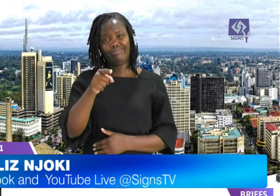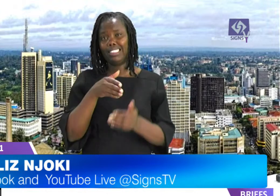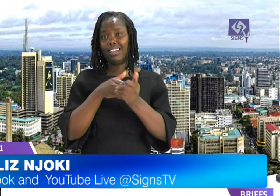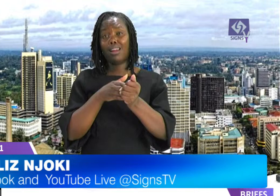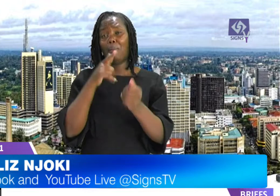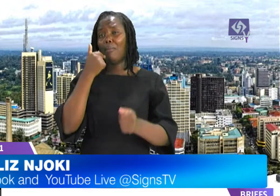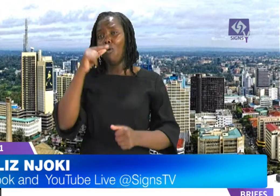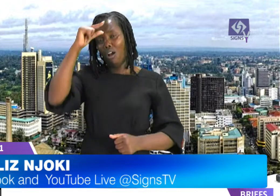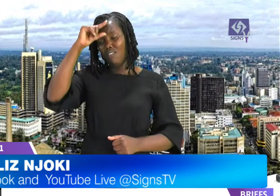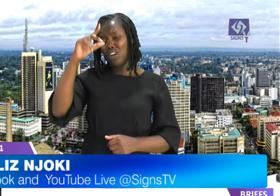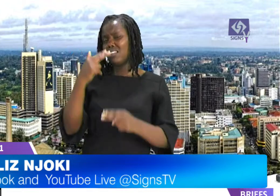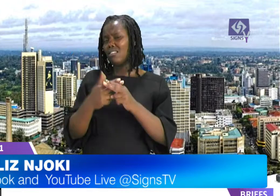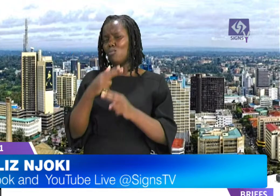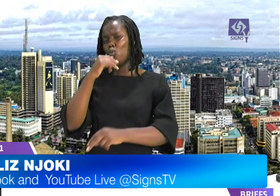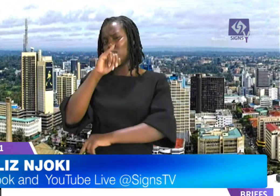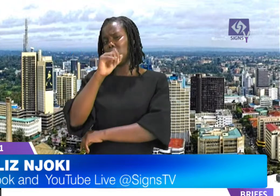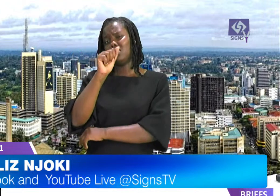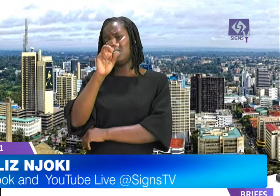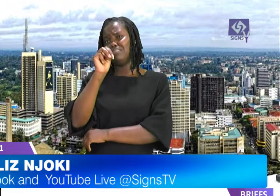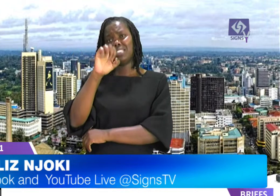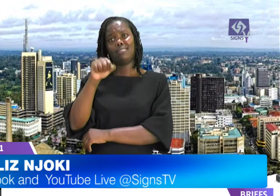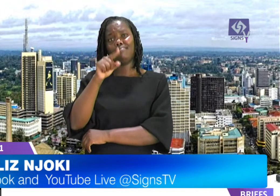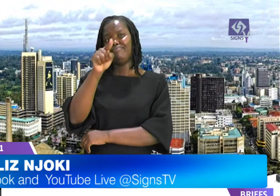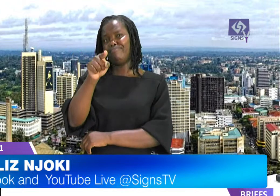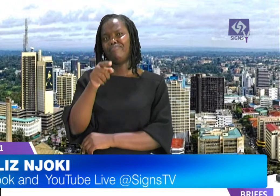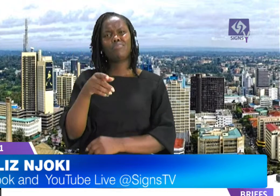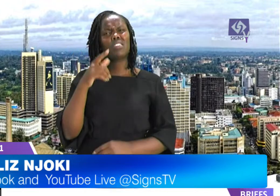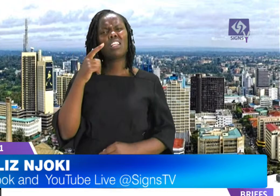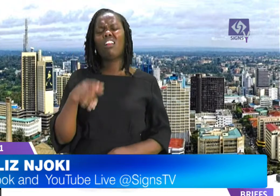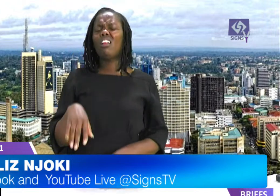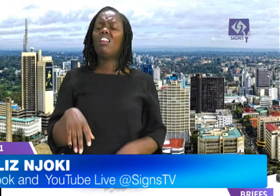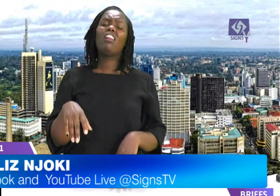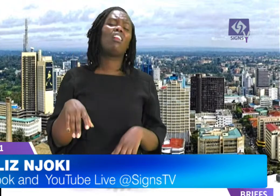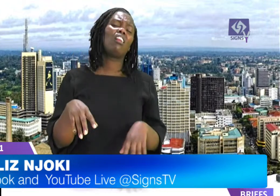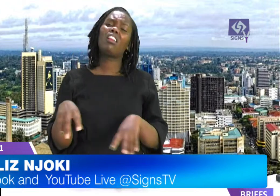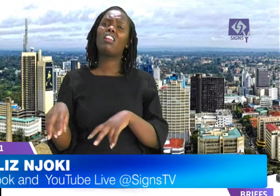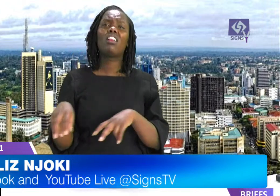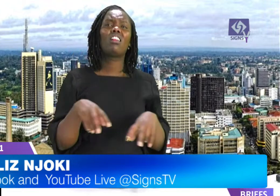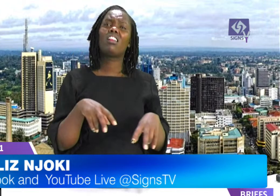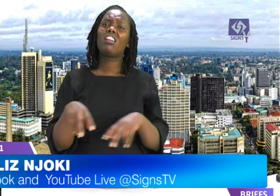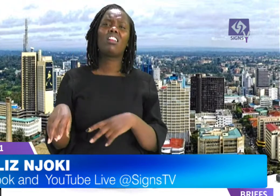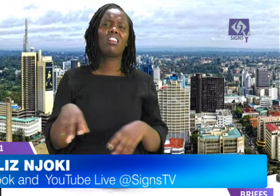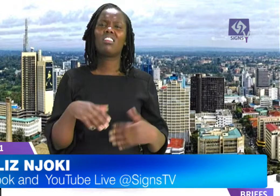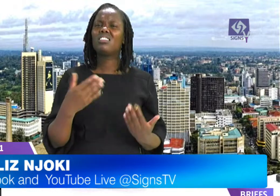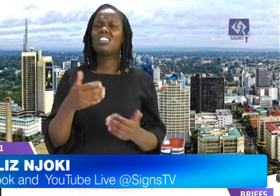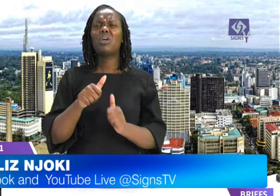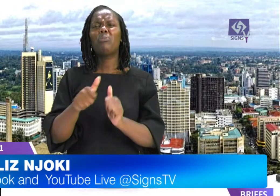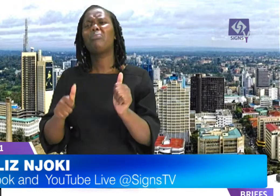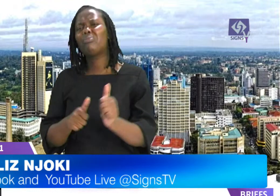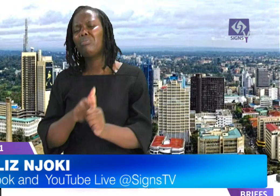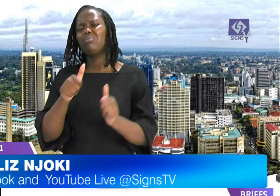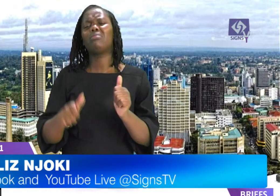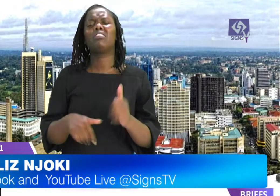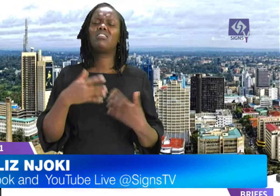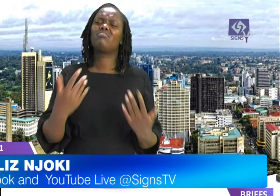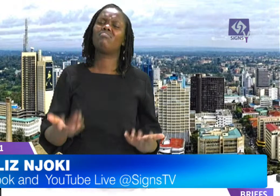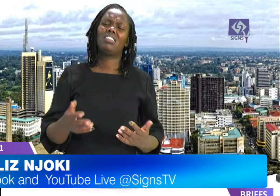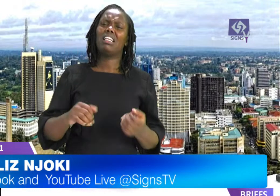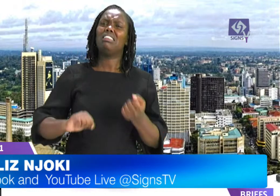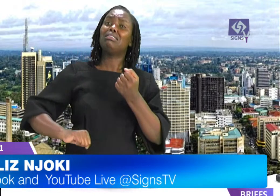Ochieng Odhiambo laments that Siaya County government, led by Governor James Orengo, was